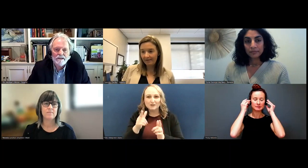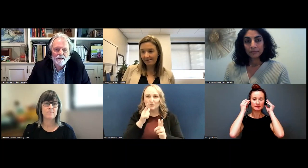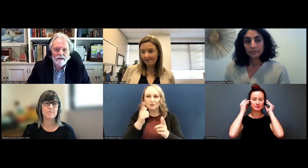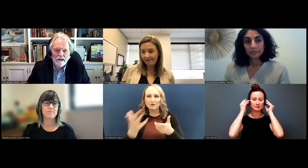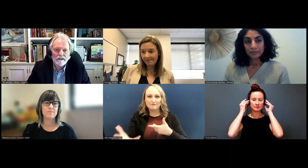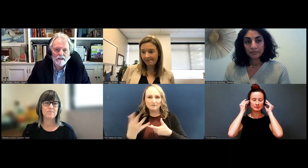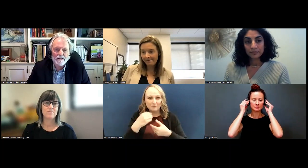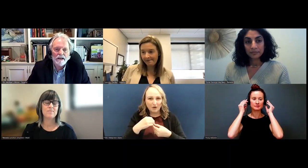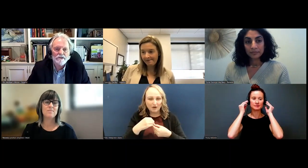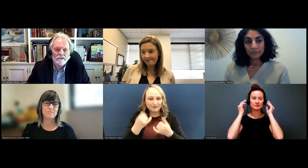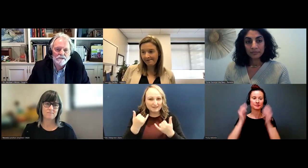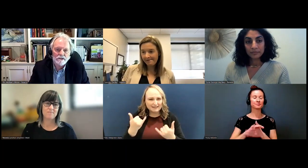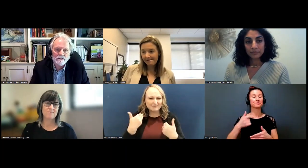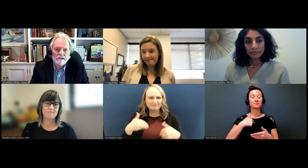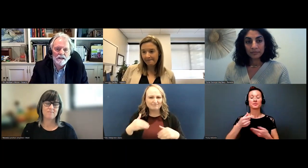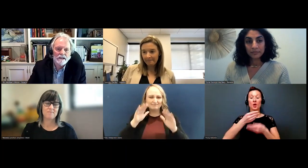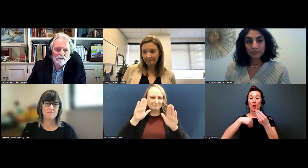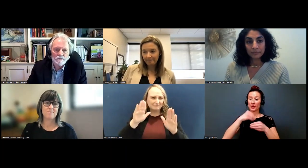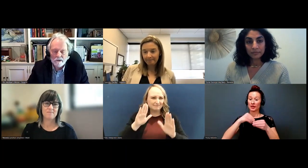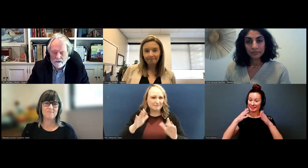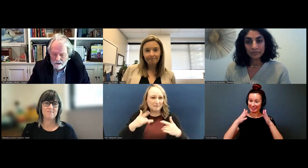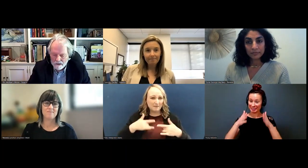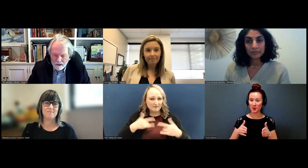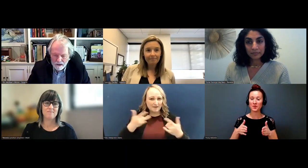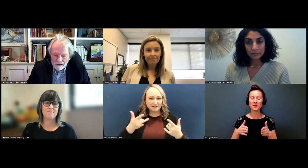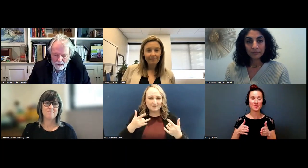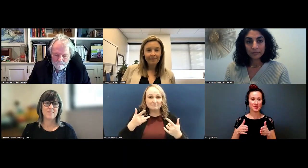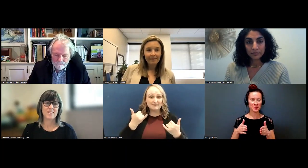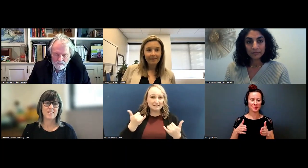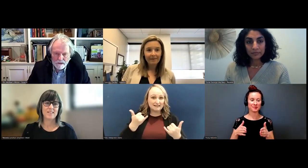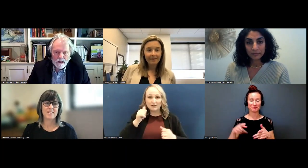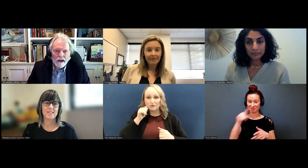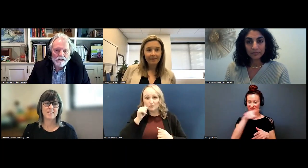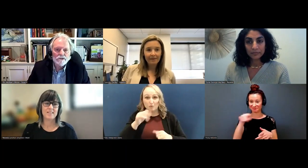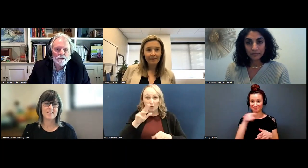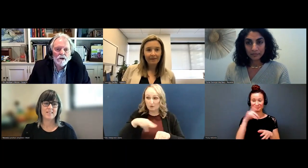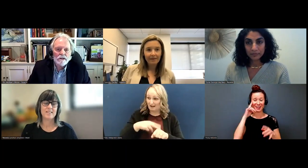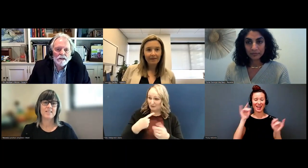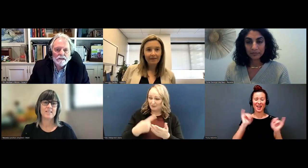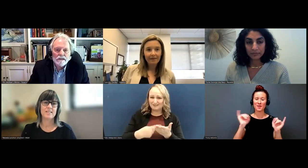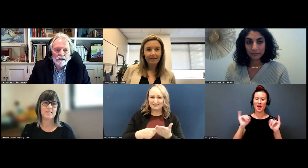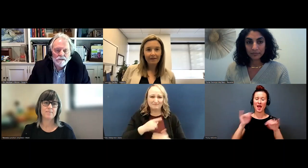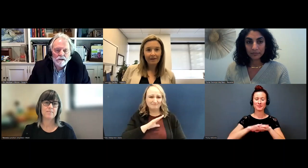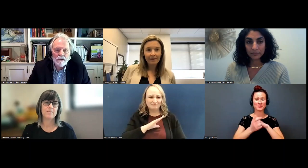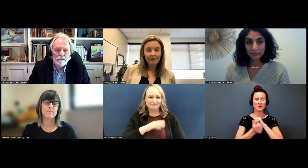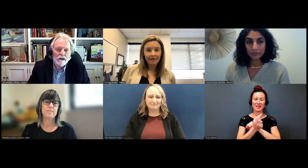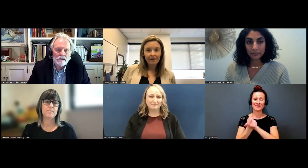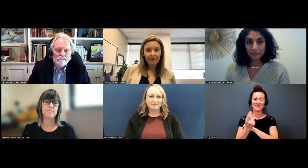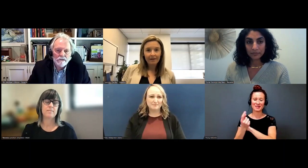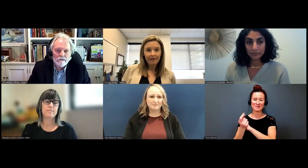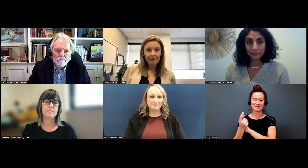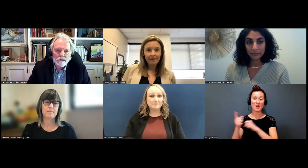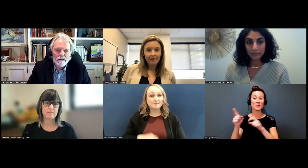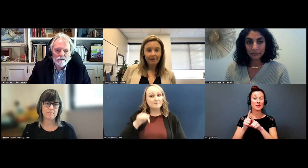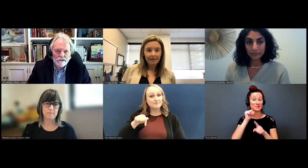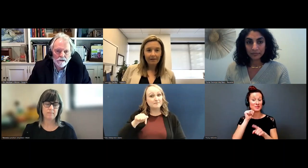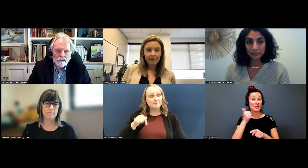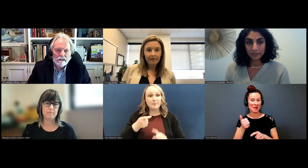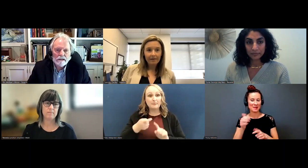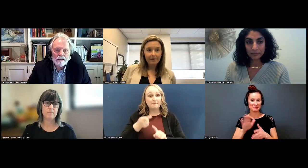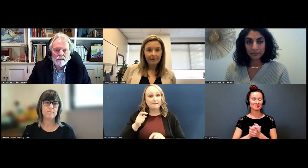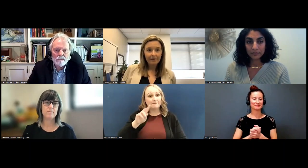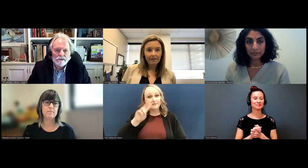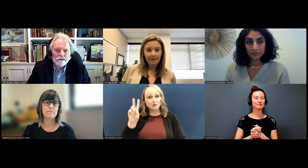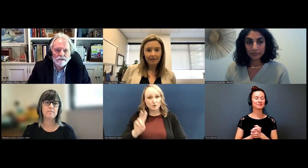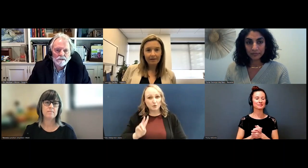Fabulous event and national discussion today and tomorrow. I too am calling in from